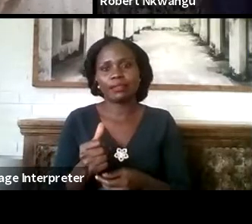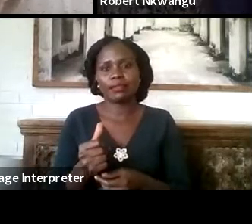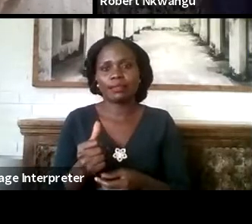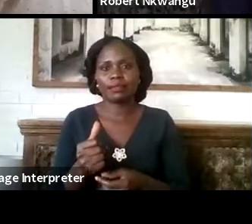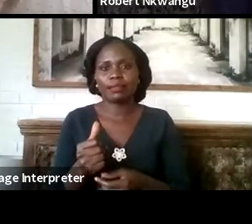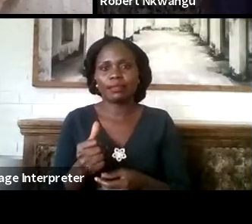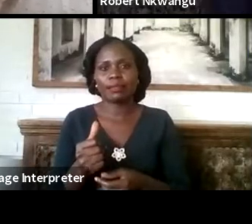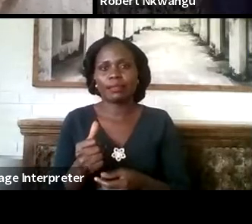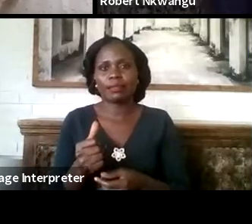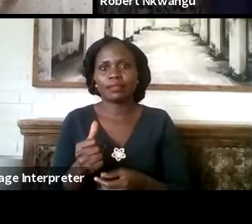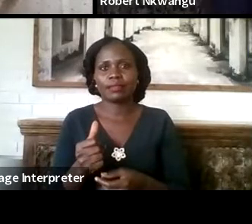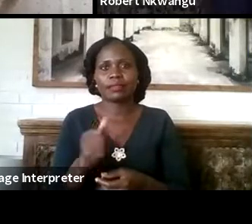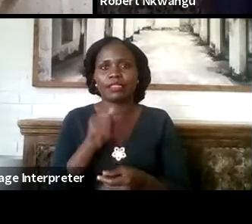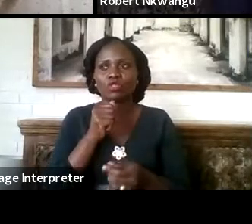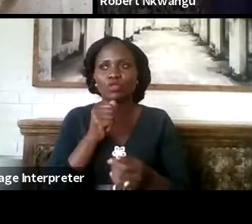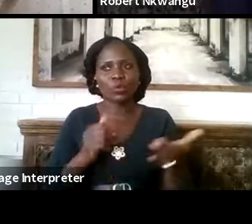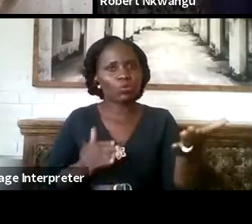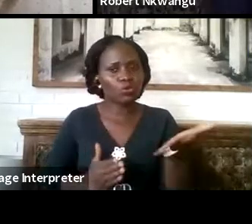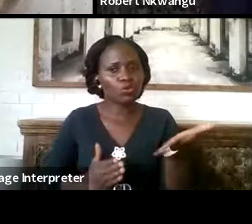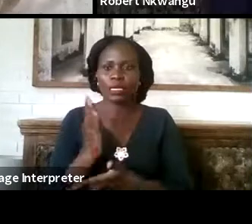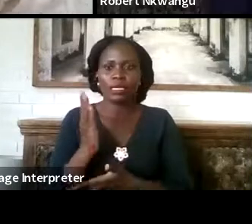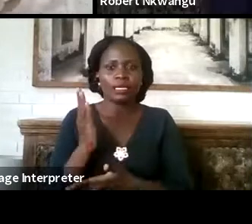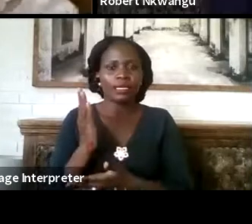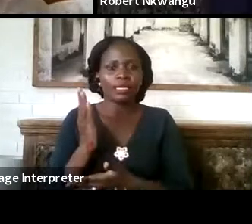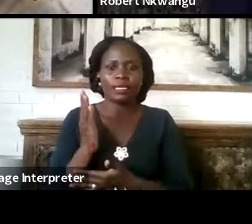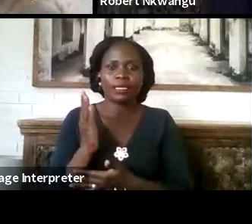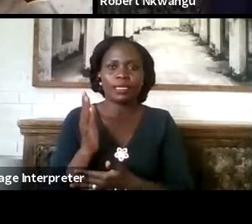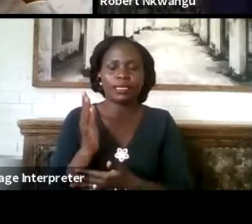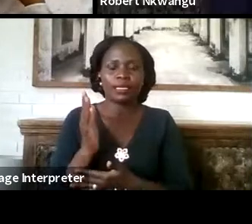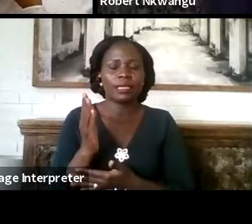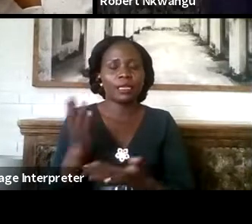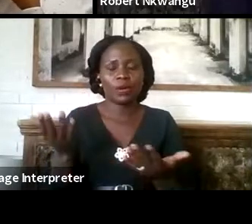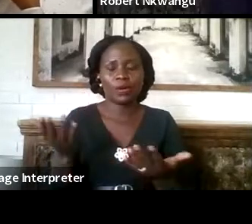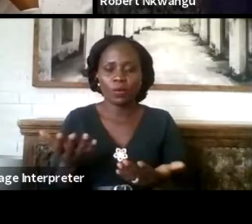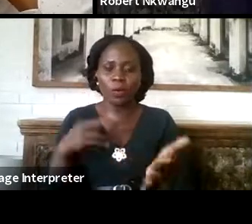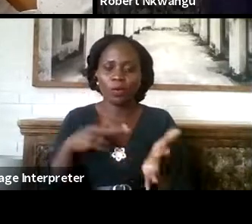reality on the party. So I think that